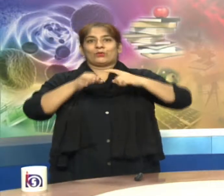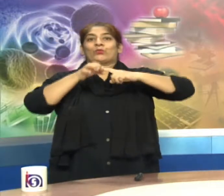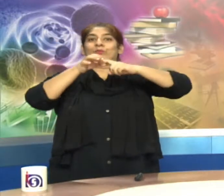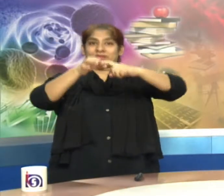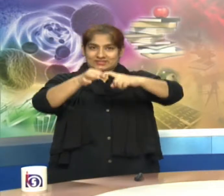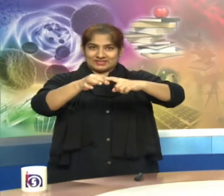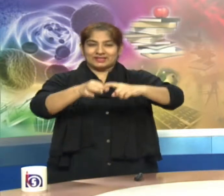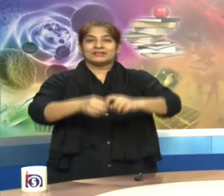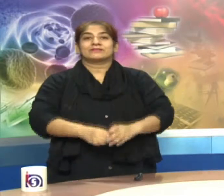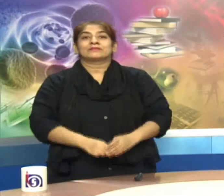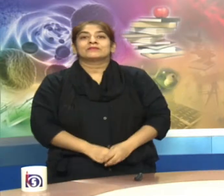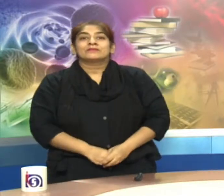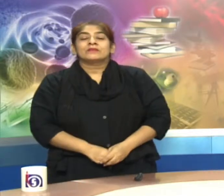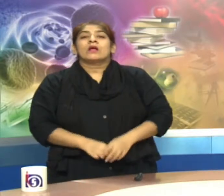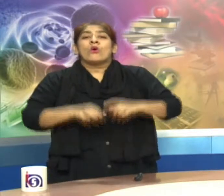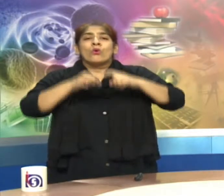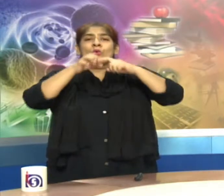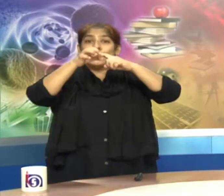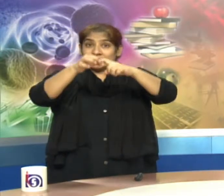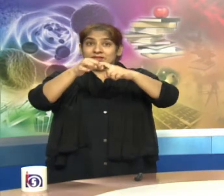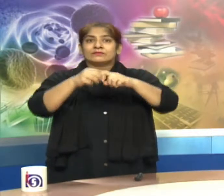We have understood the chapter.